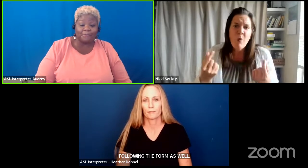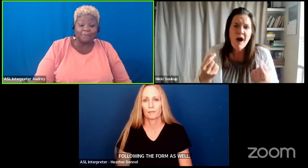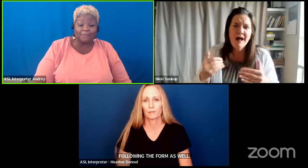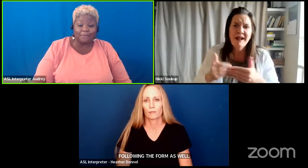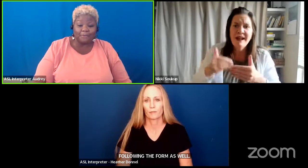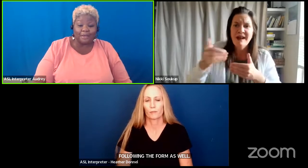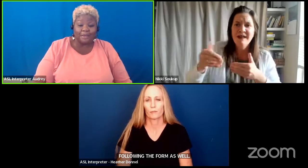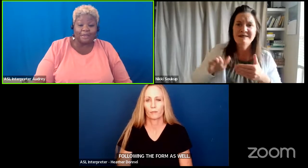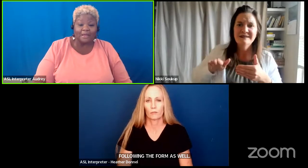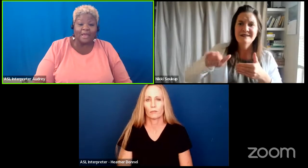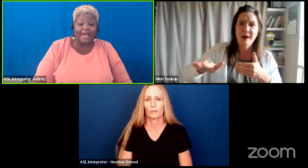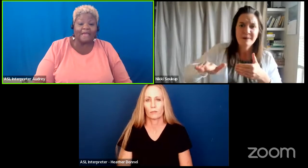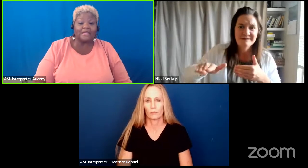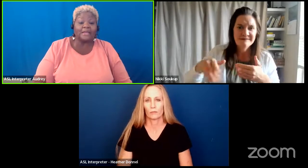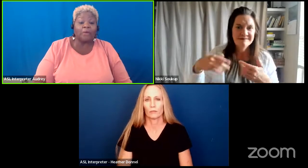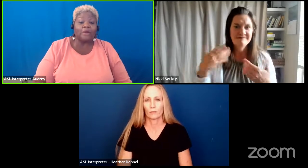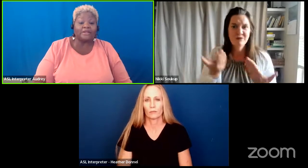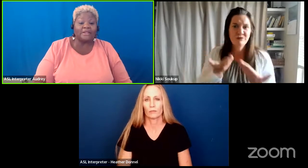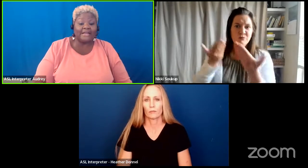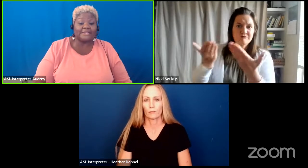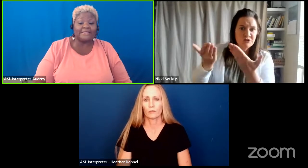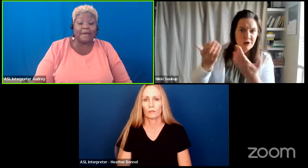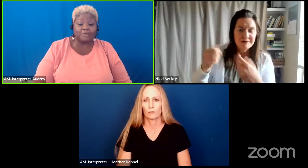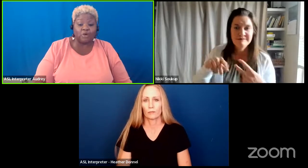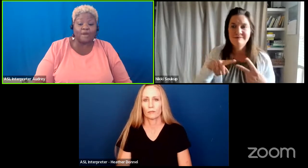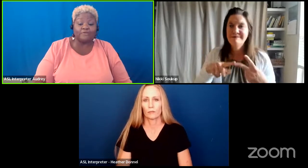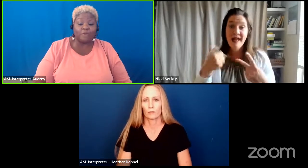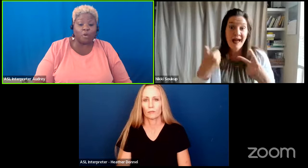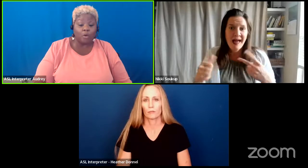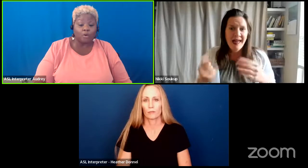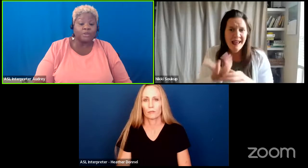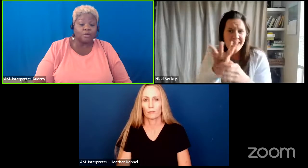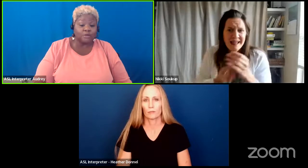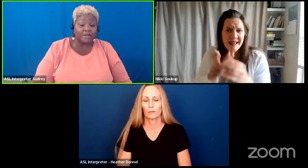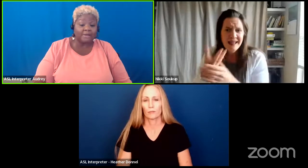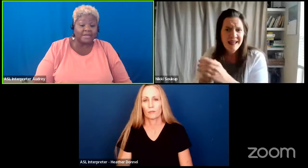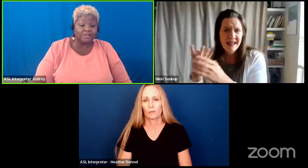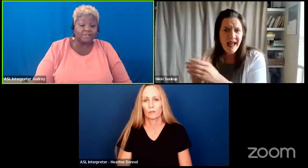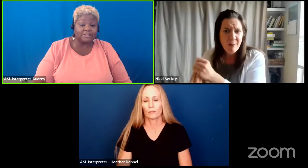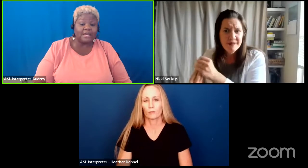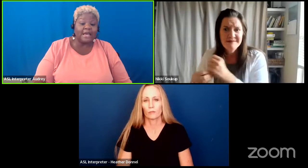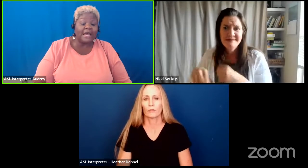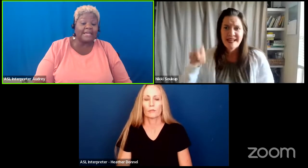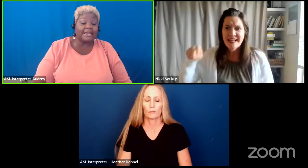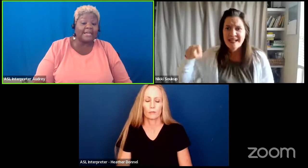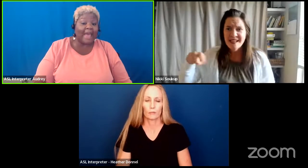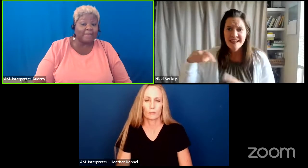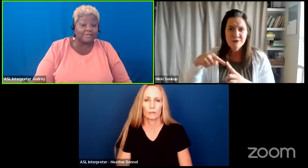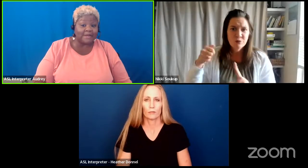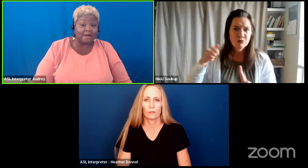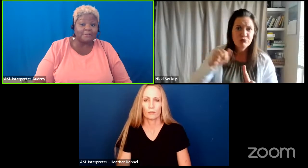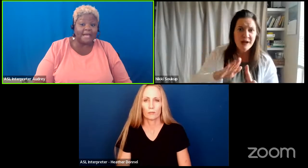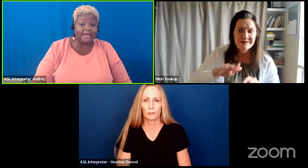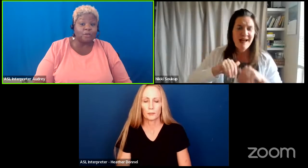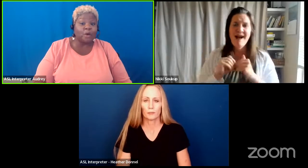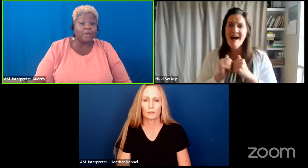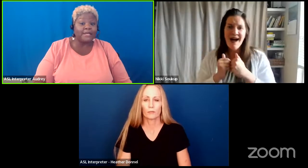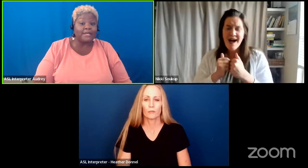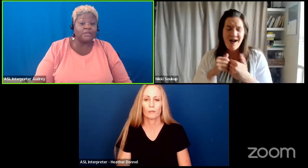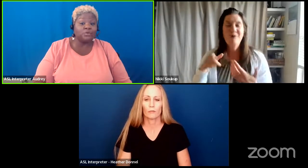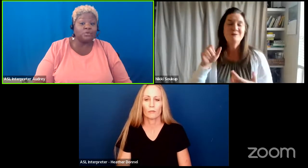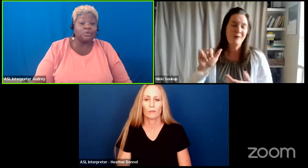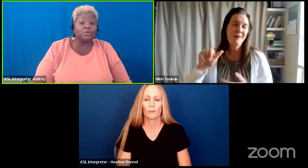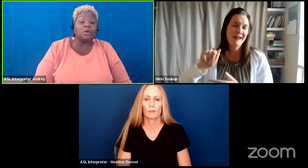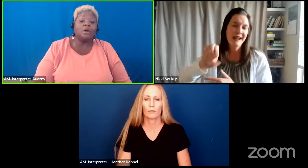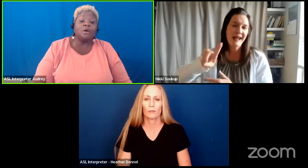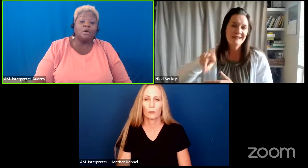board, and looking at what are the next steps going forward with those recommendations and any gaps that are obtained and what we